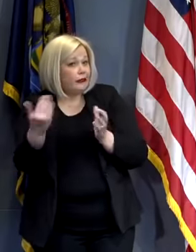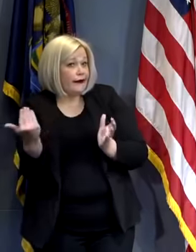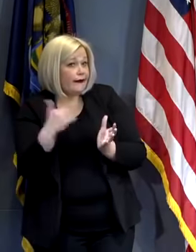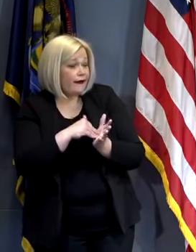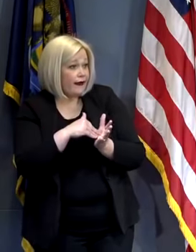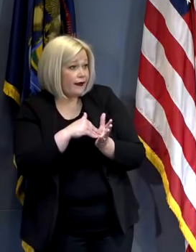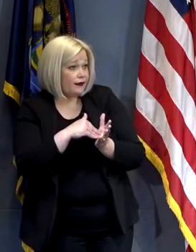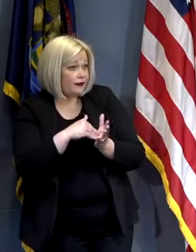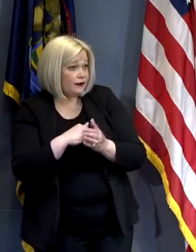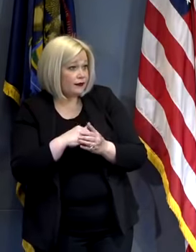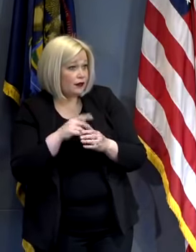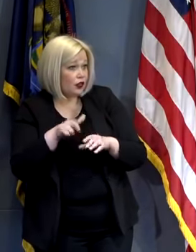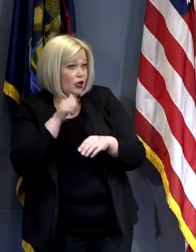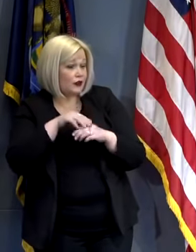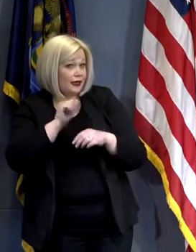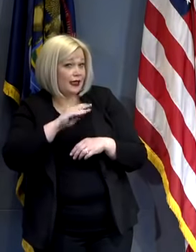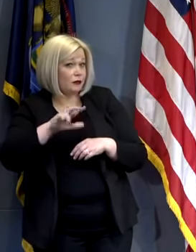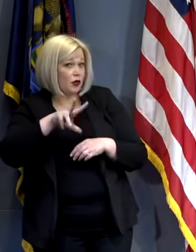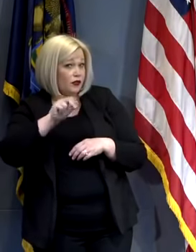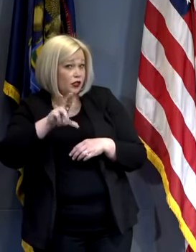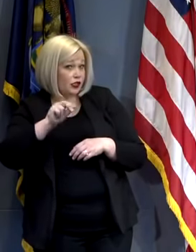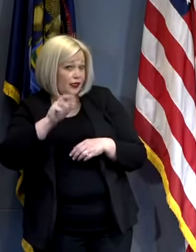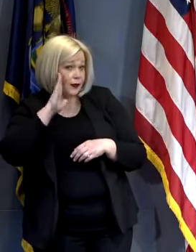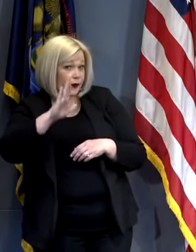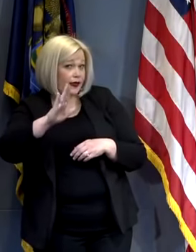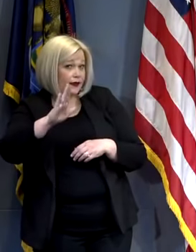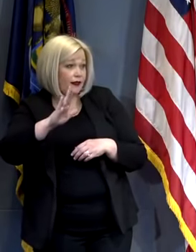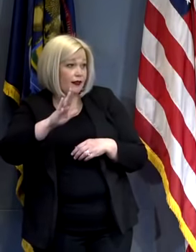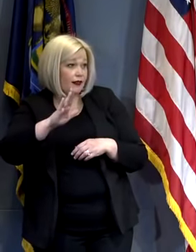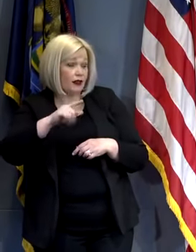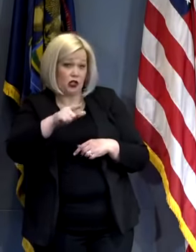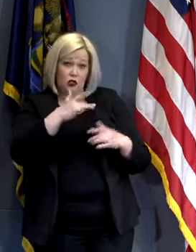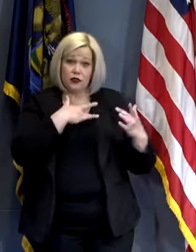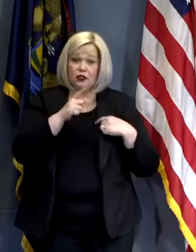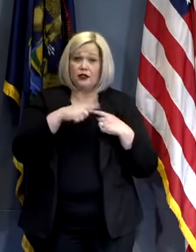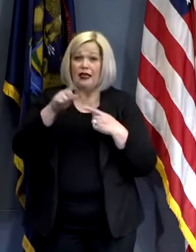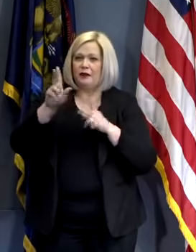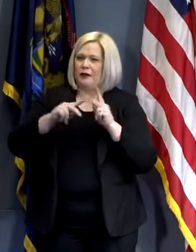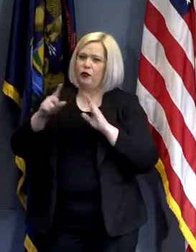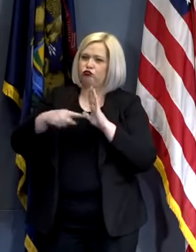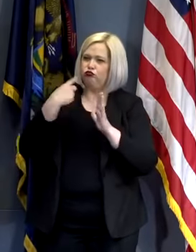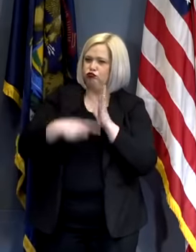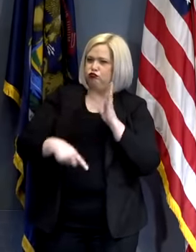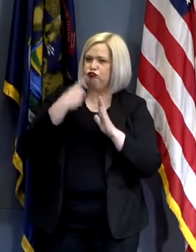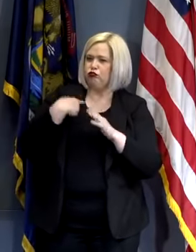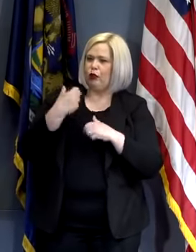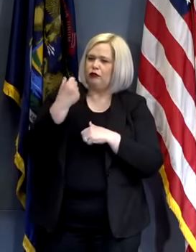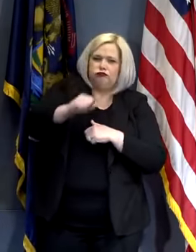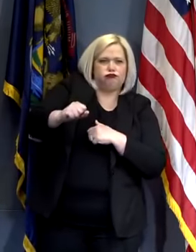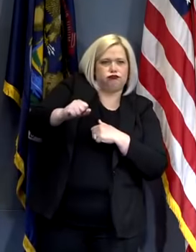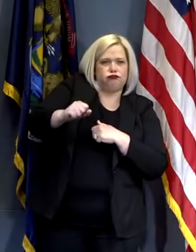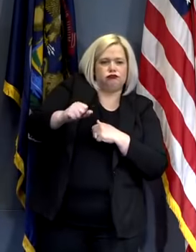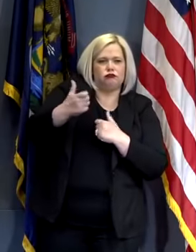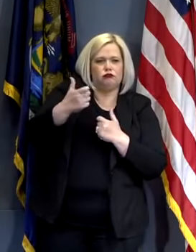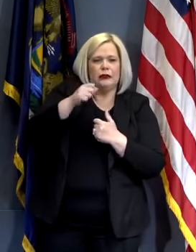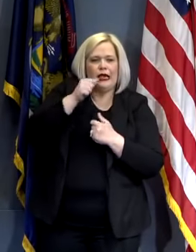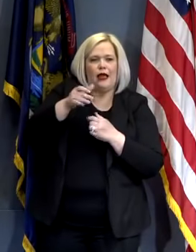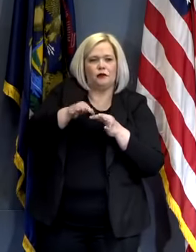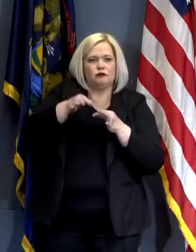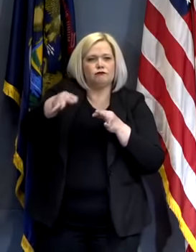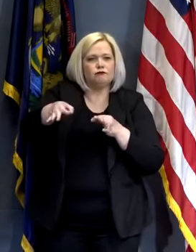emergency past April 30th? And are you concerned that any critics in the Republican legislature might push back on extending that state of